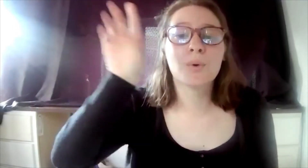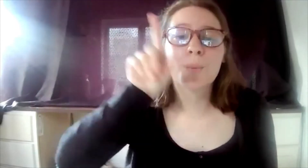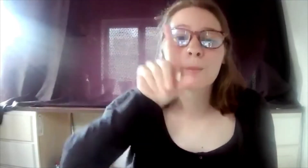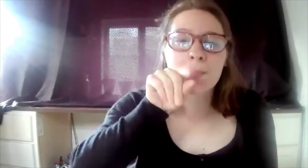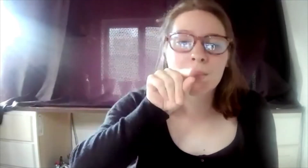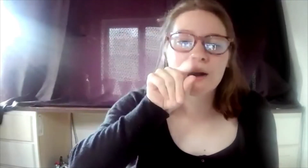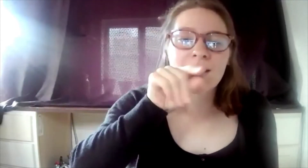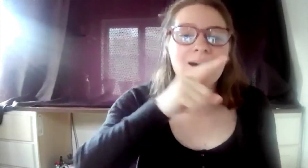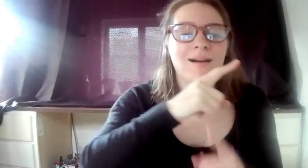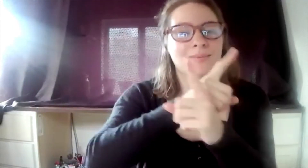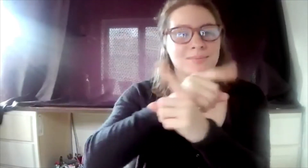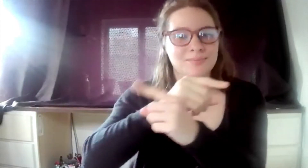bluebirds fly.